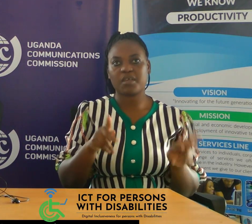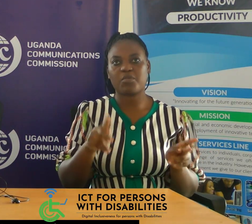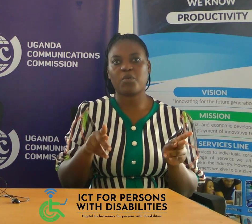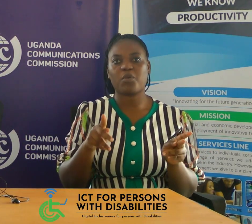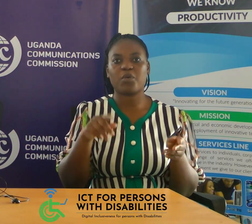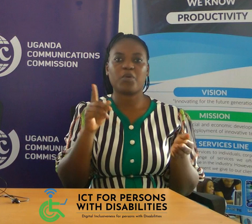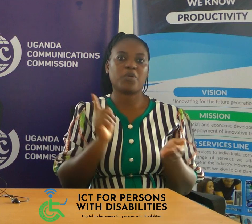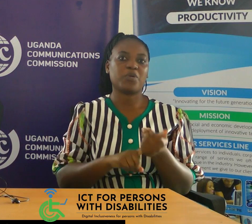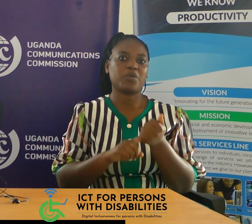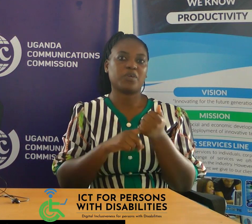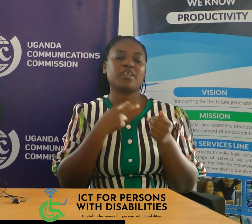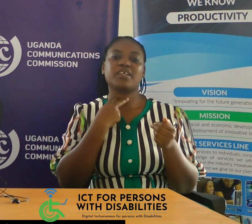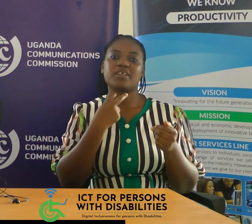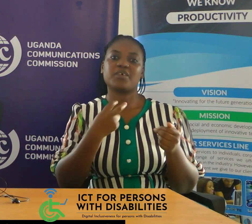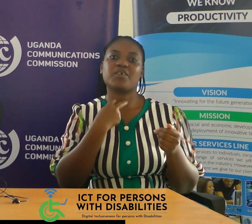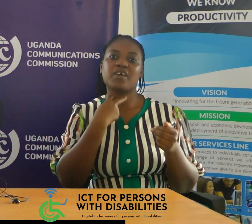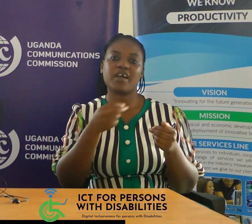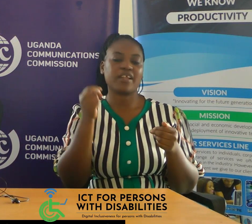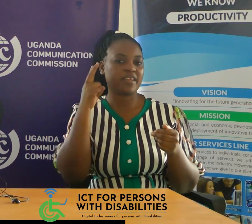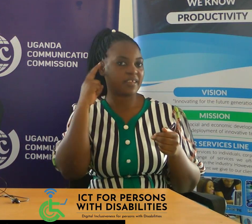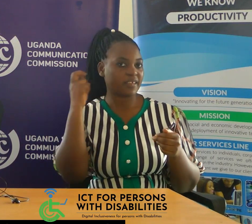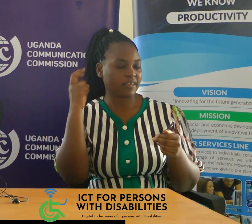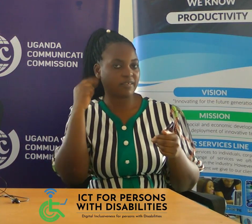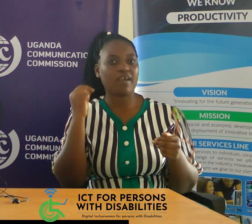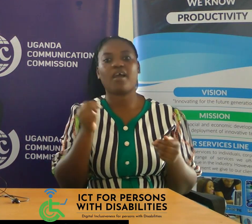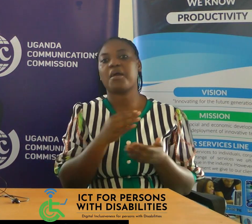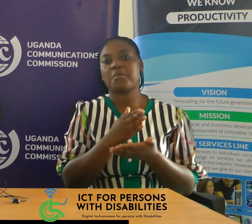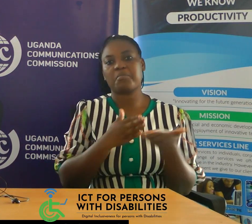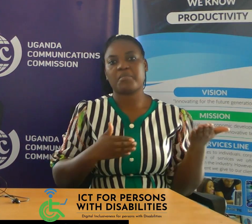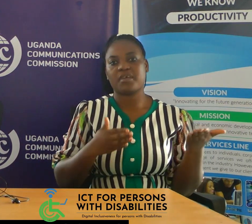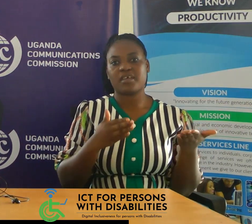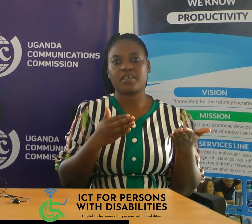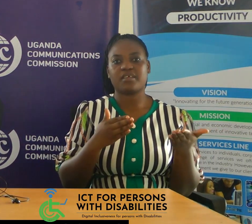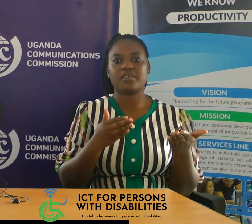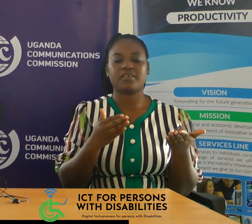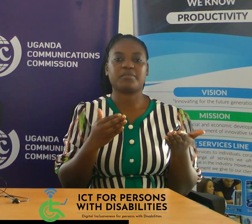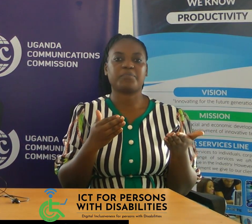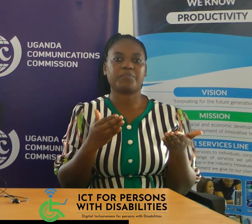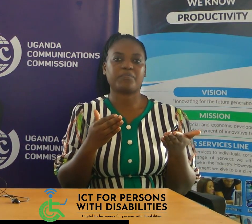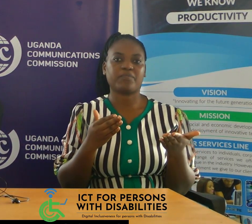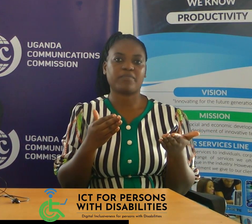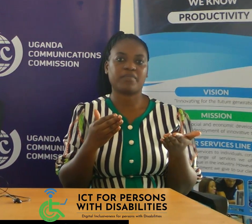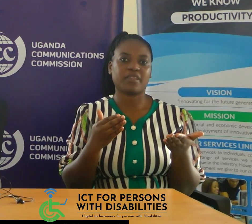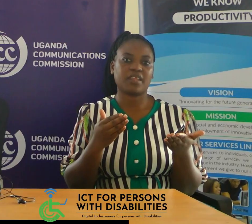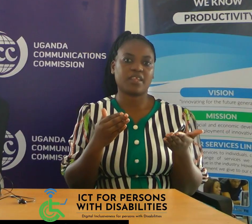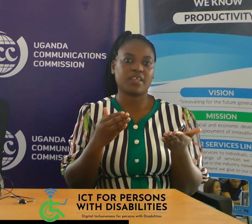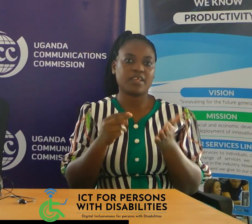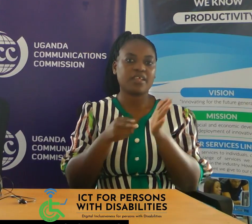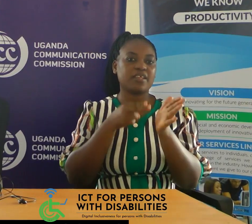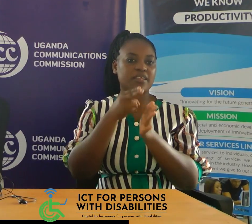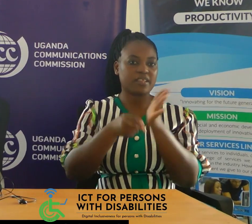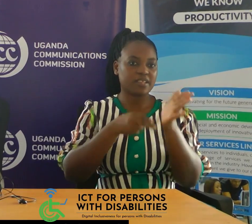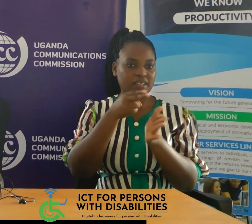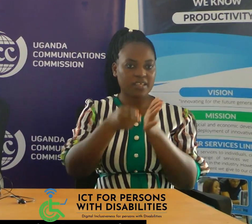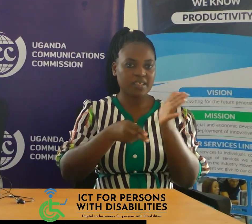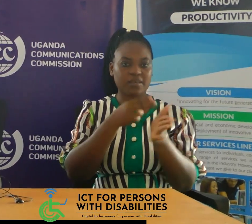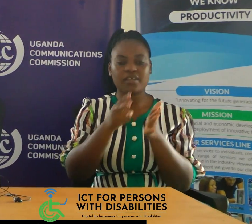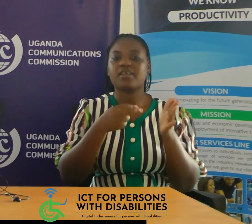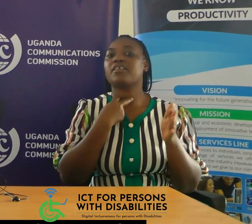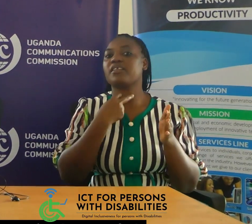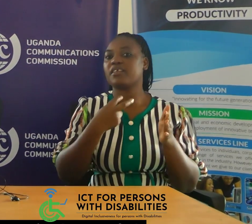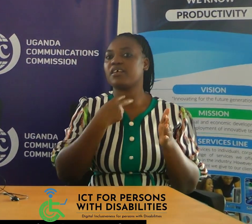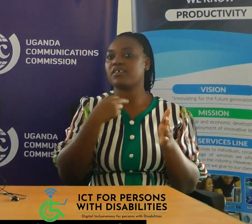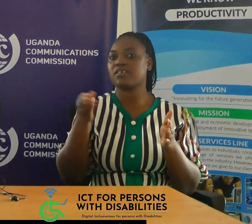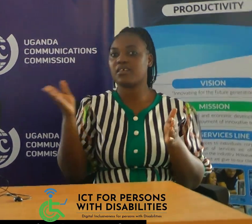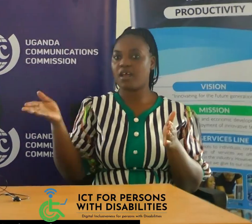through. So I work for HA Consults with ICT company, and then we are the ones who